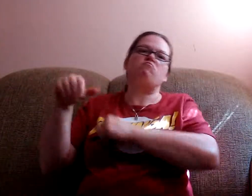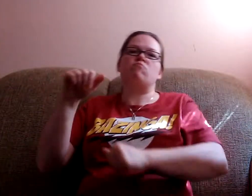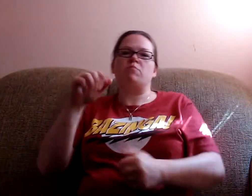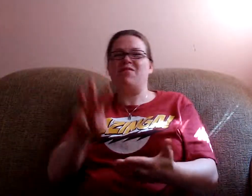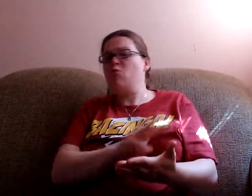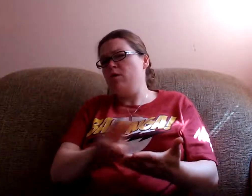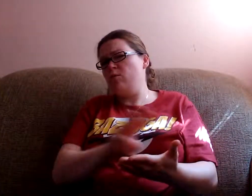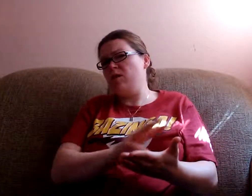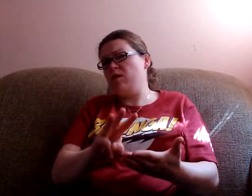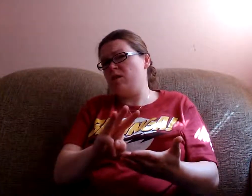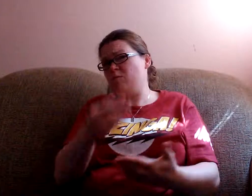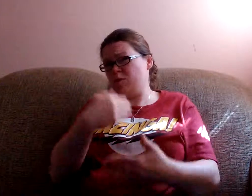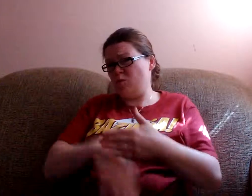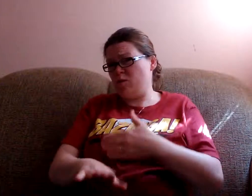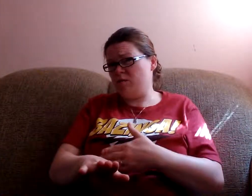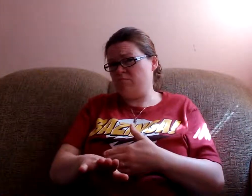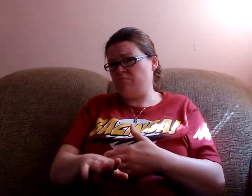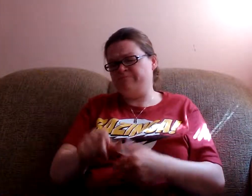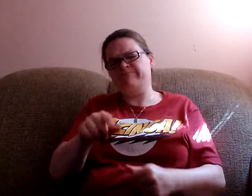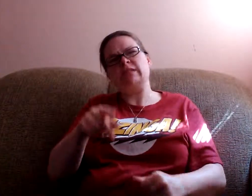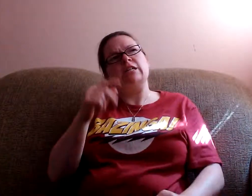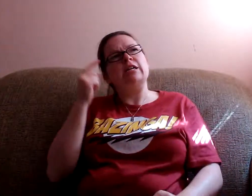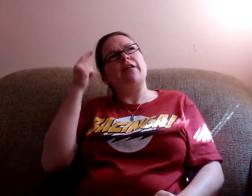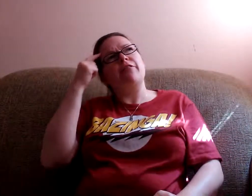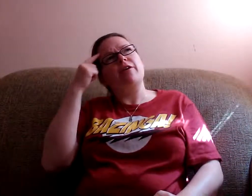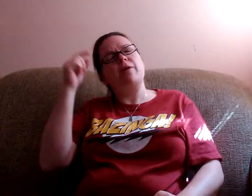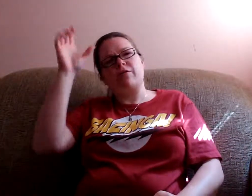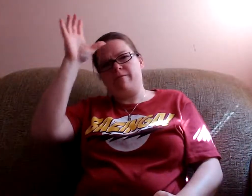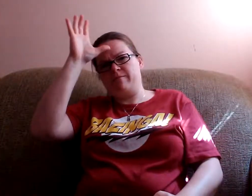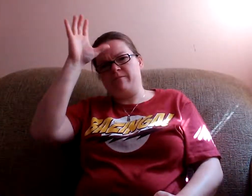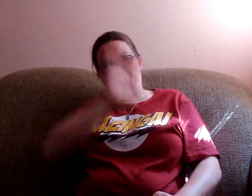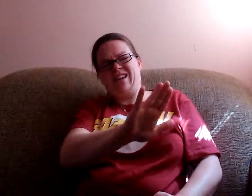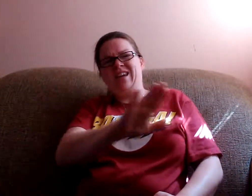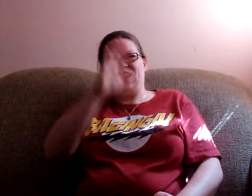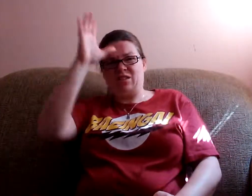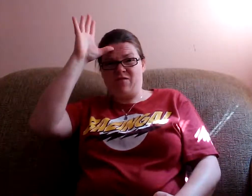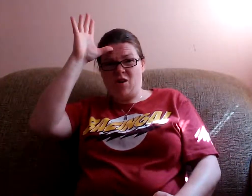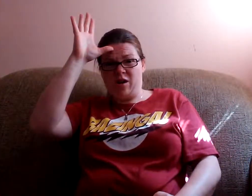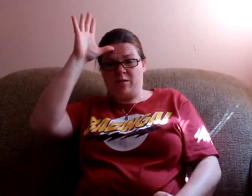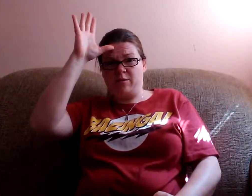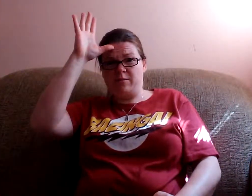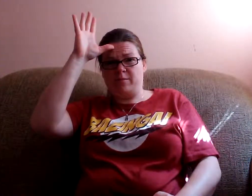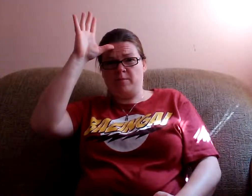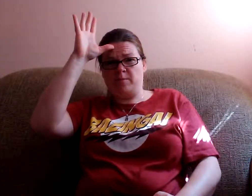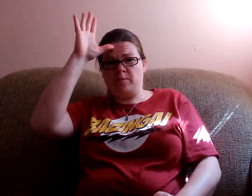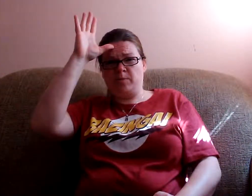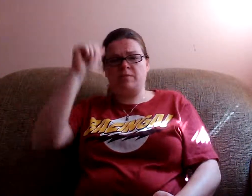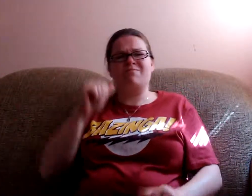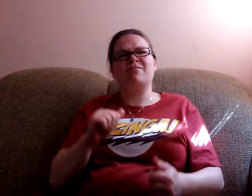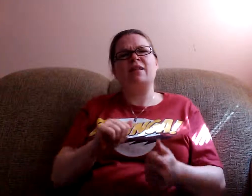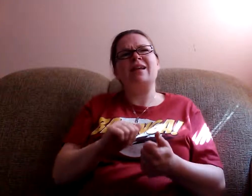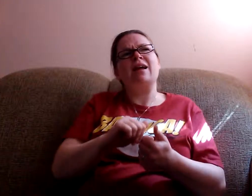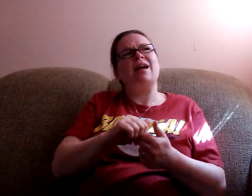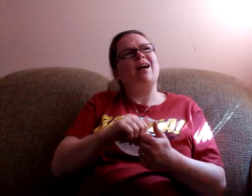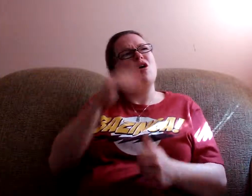from. You don't understand why he has such a good grasp on the common man, the porter in a play